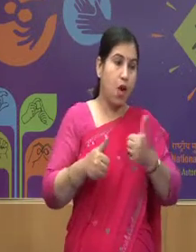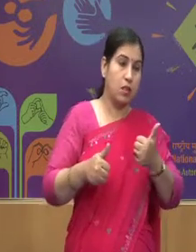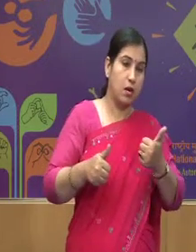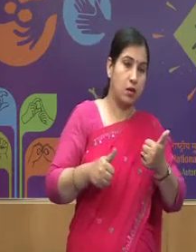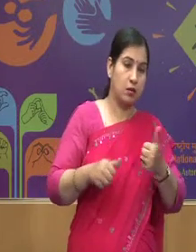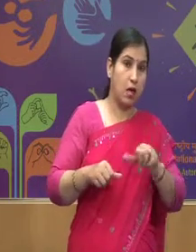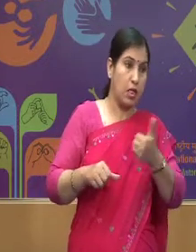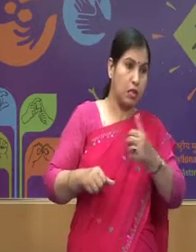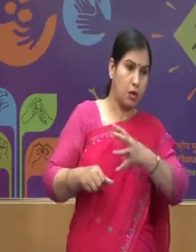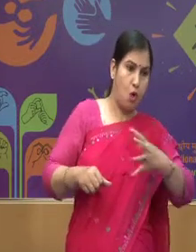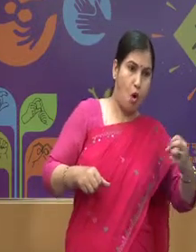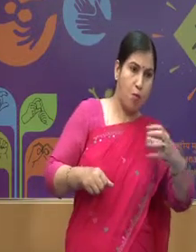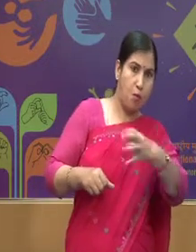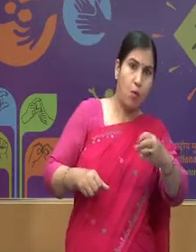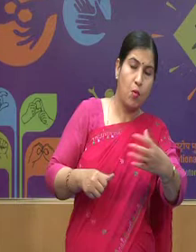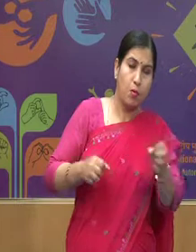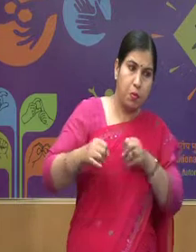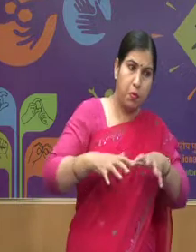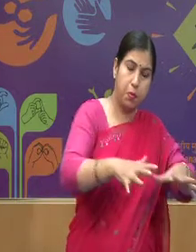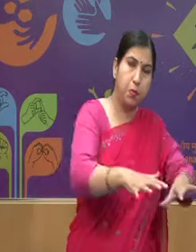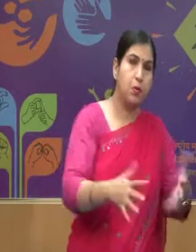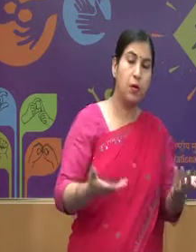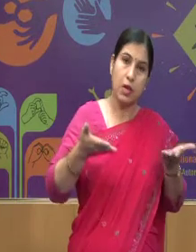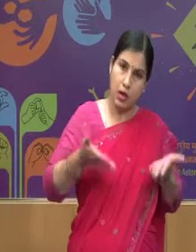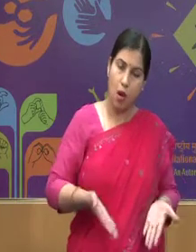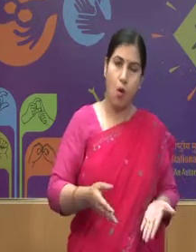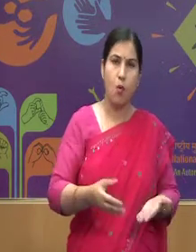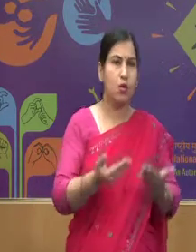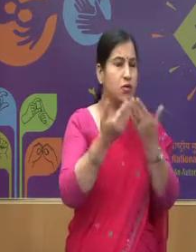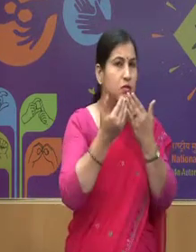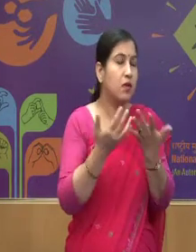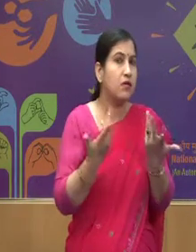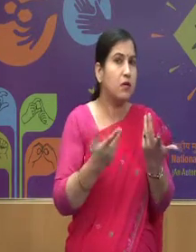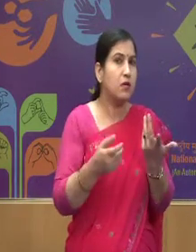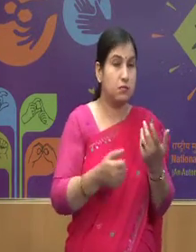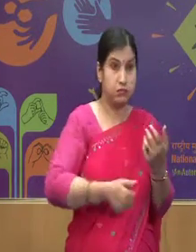Now, let us study the impact of these